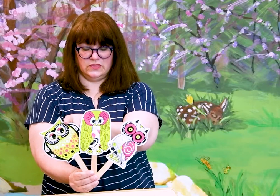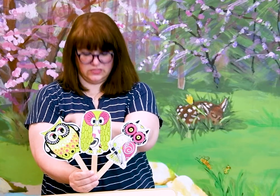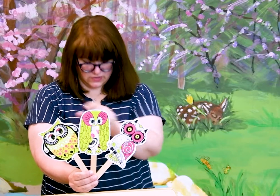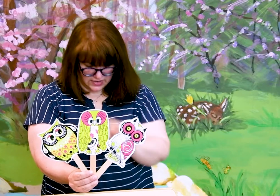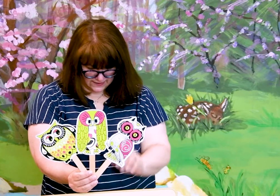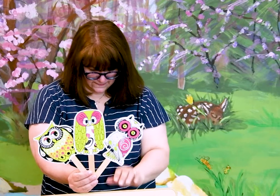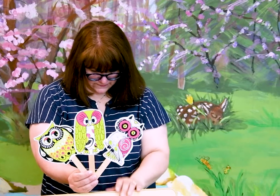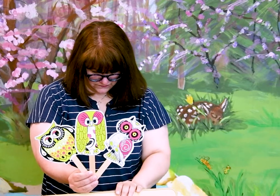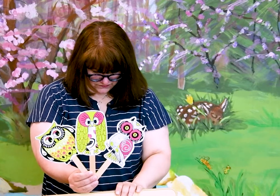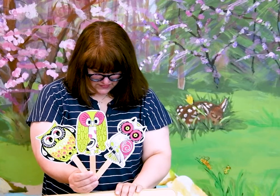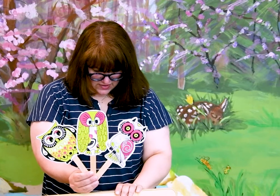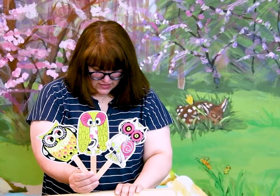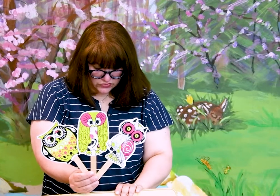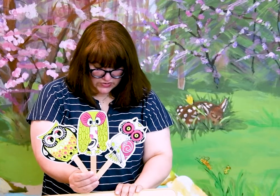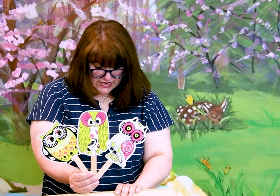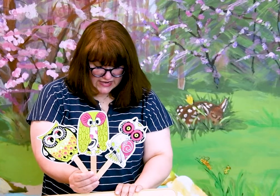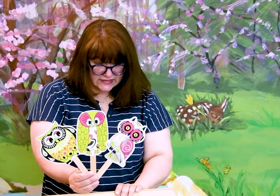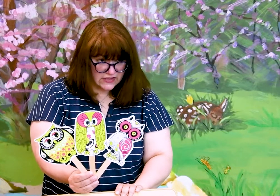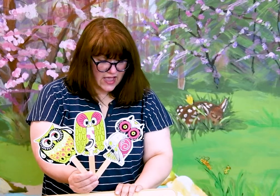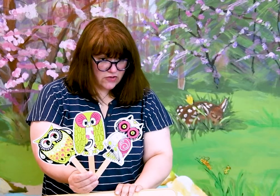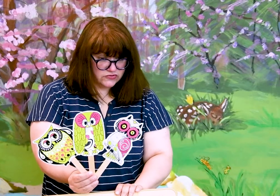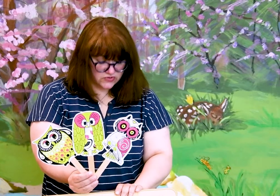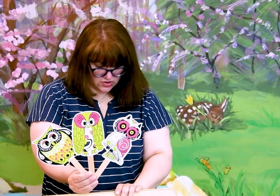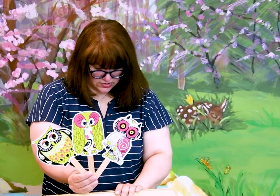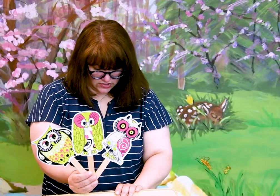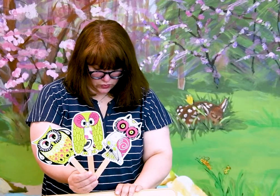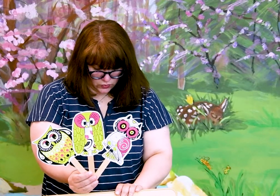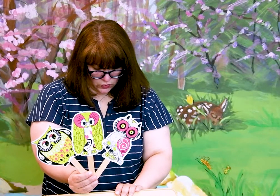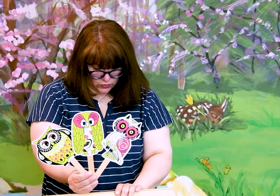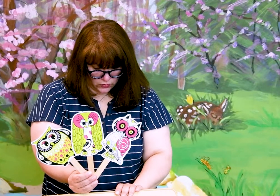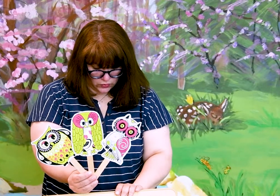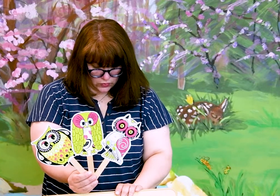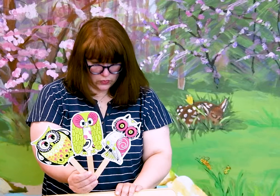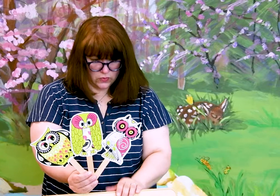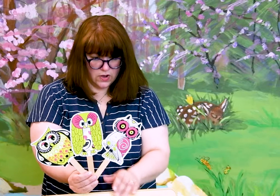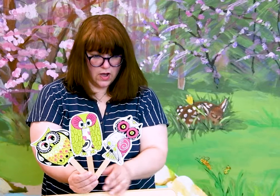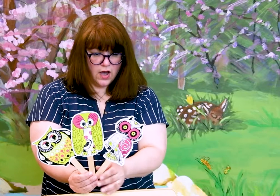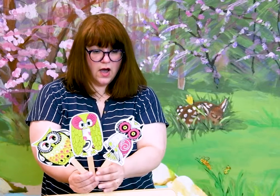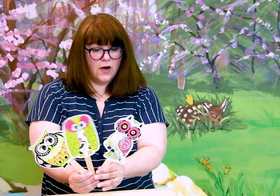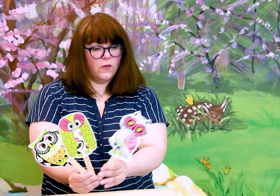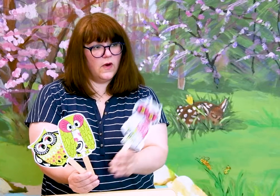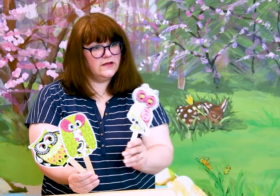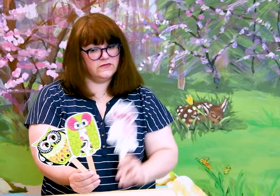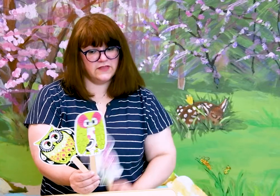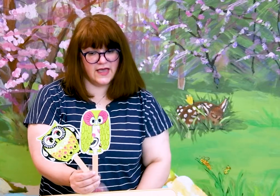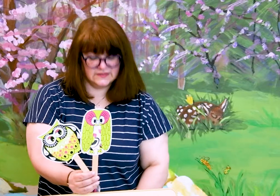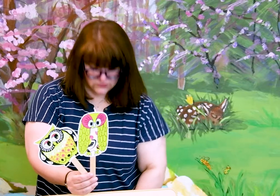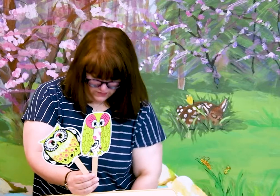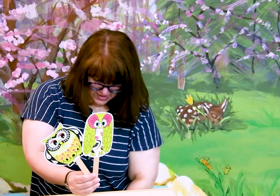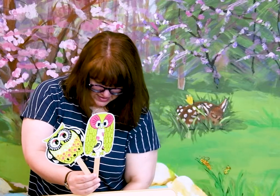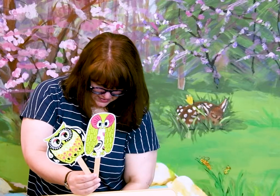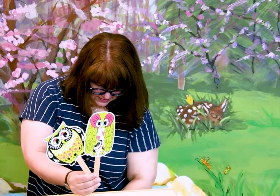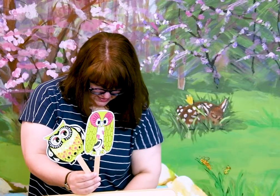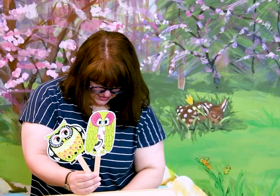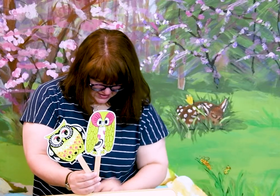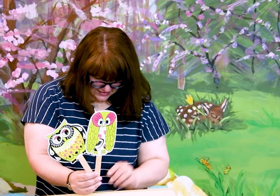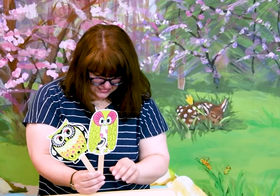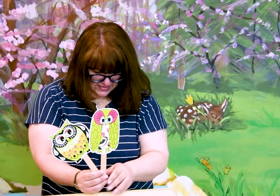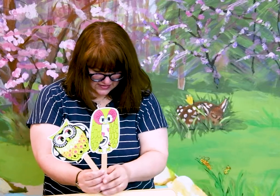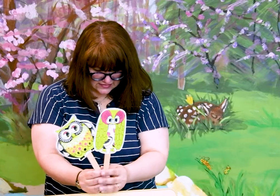three. Three little owls calling, hoo, hoo, hoo. One flies away, and that